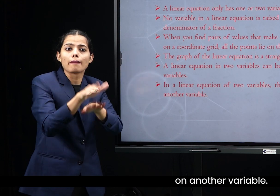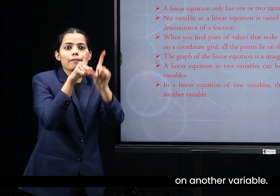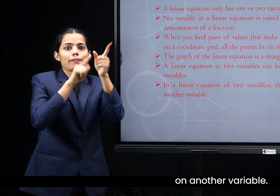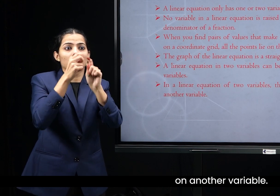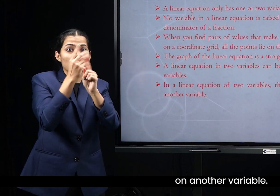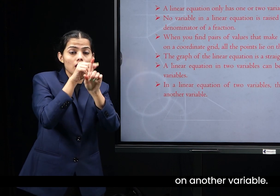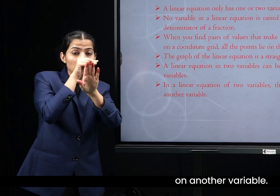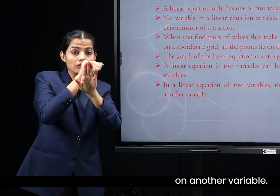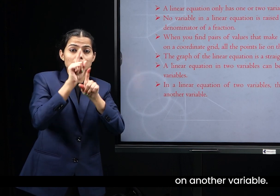variable.